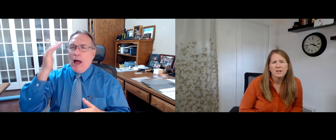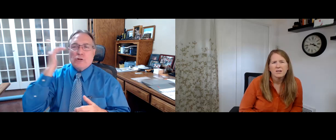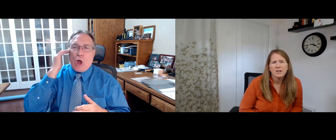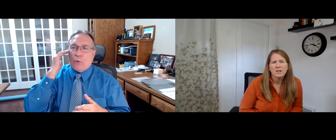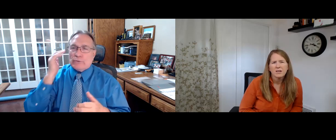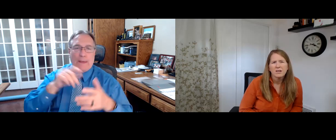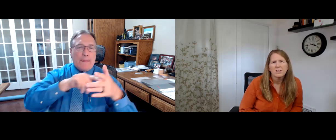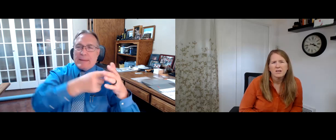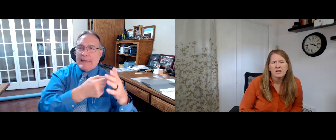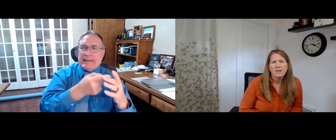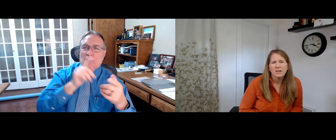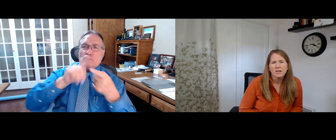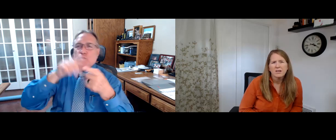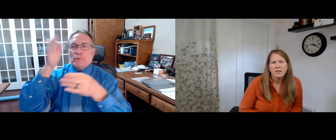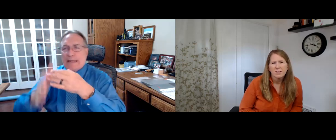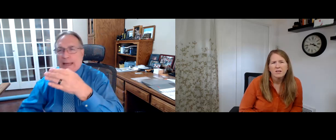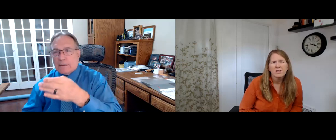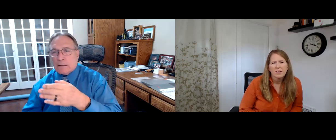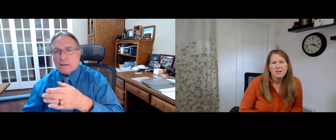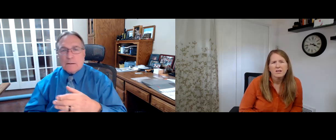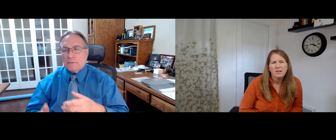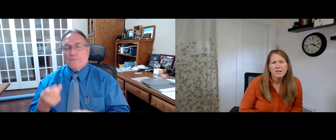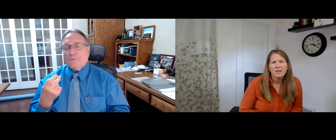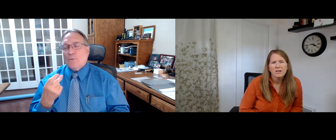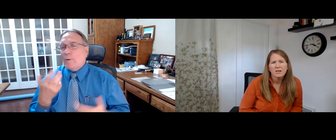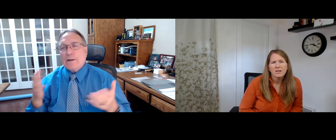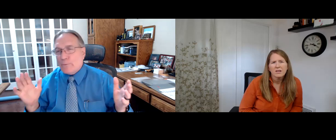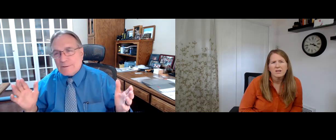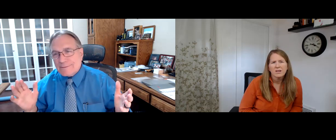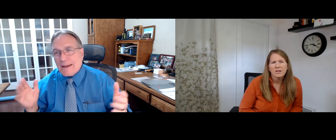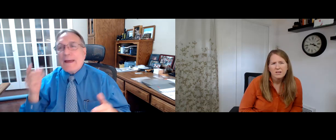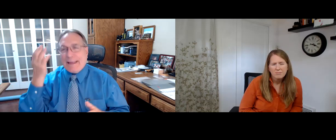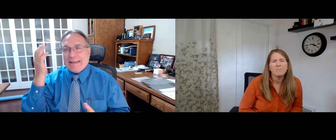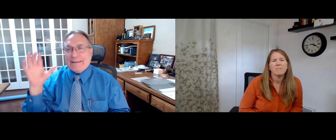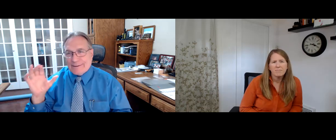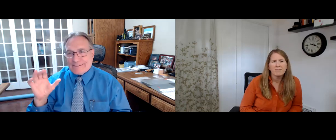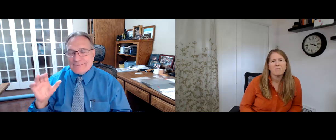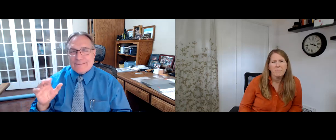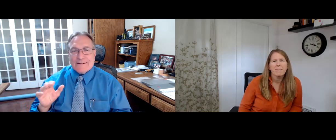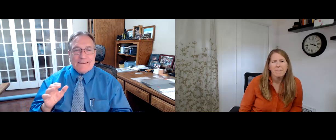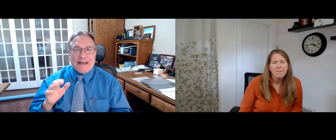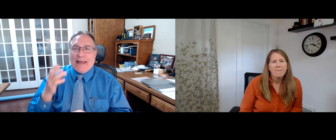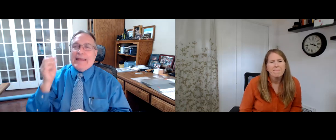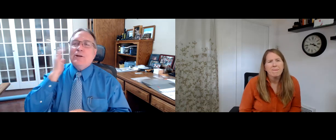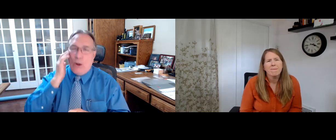God knows the beginning to the end. We don't. He does. He